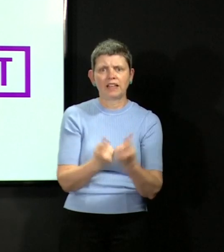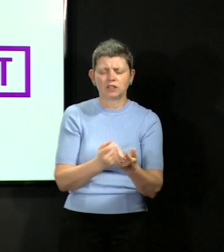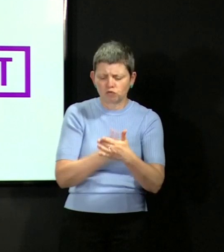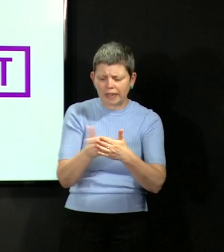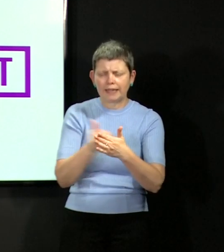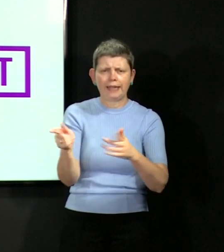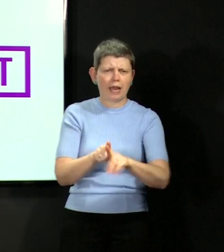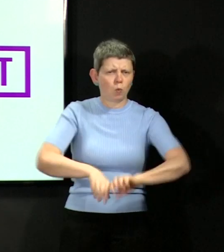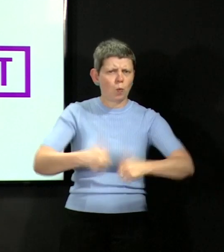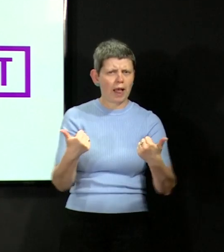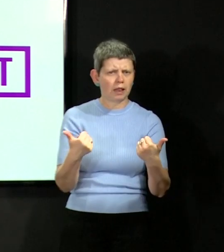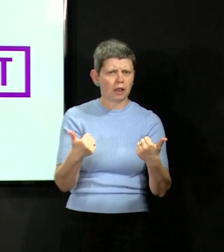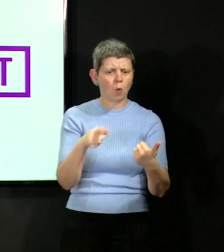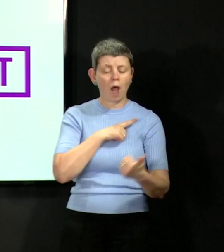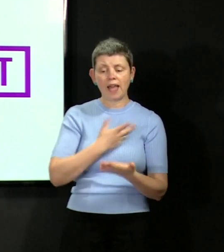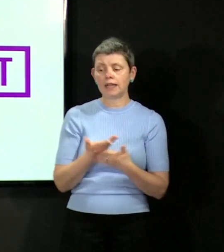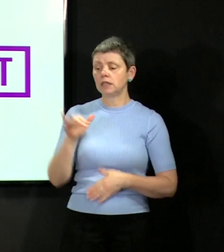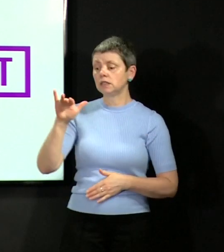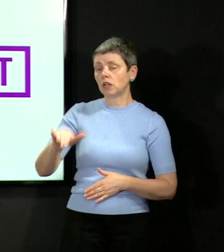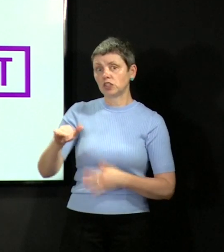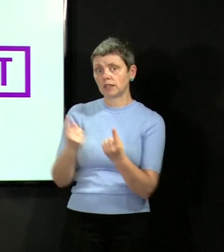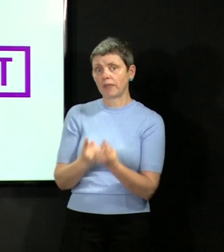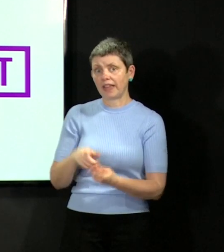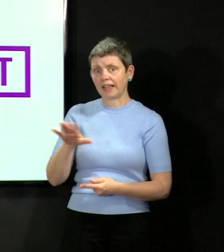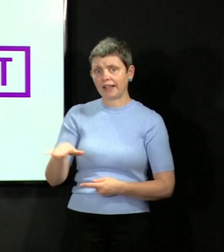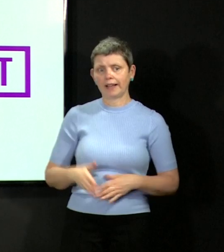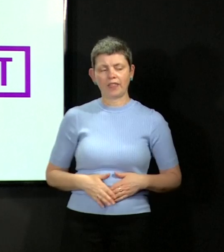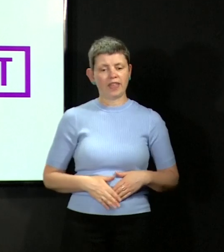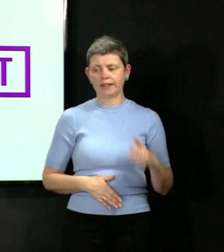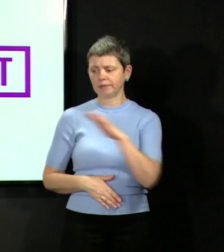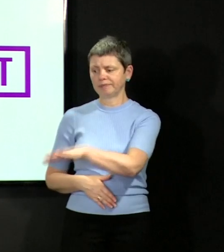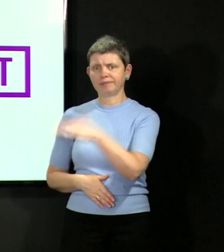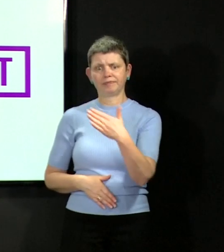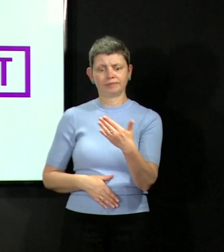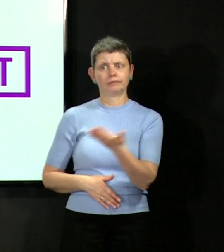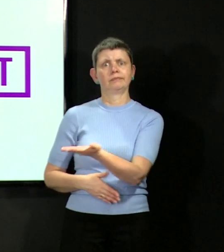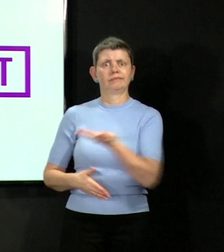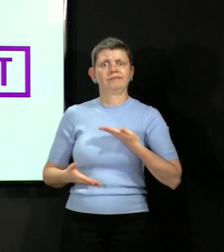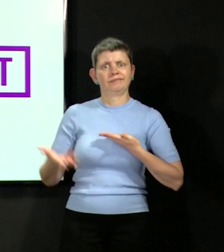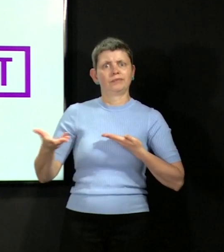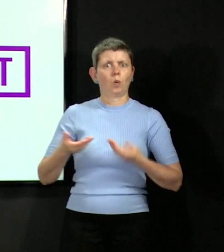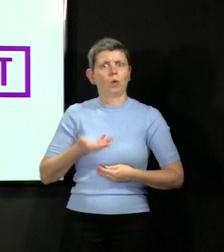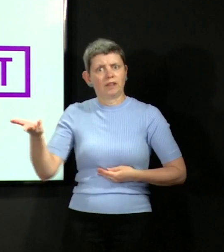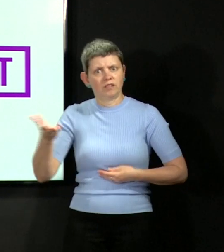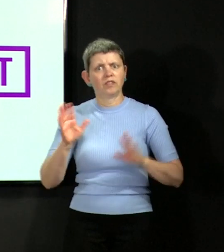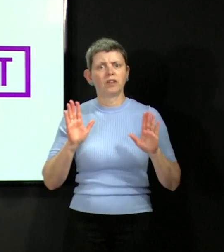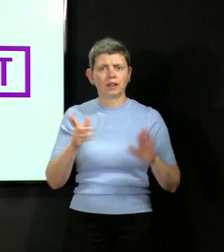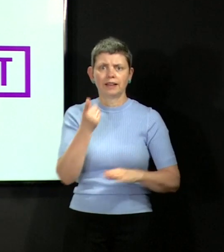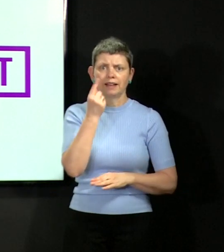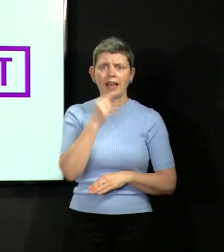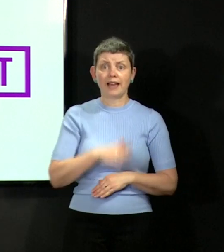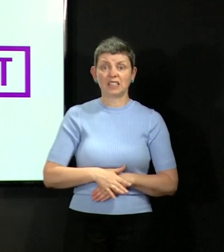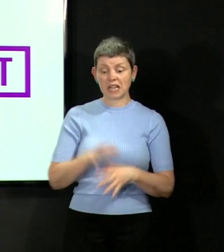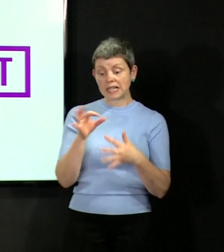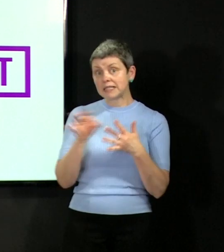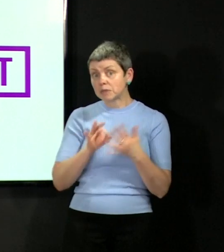and thoroughly because touching the infected surface can pass it on to you or to others. Remember, if you have symptoms,